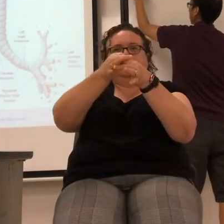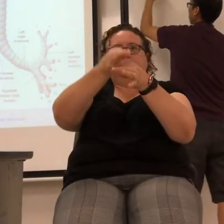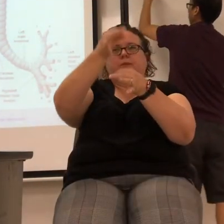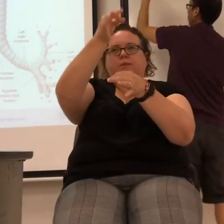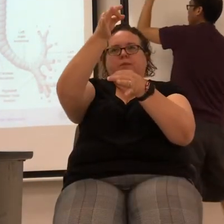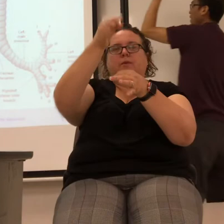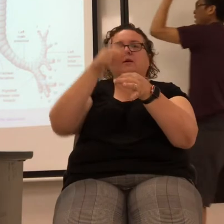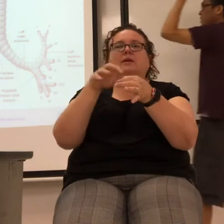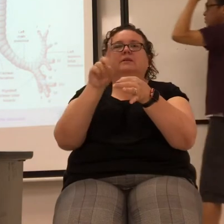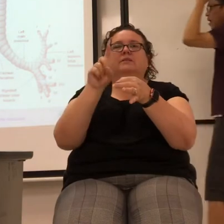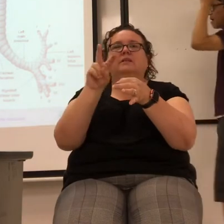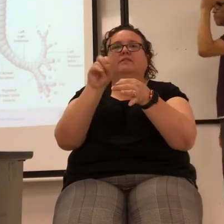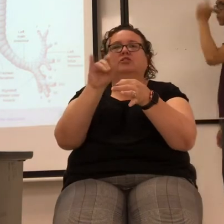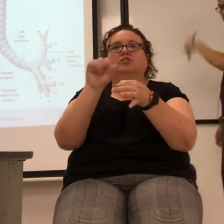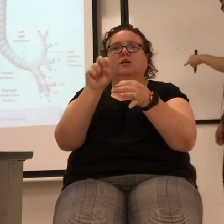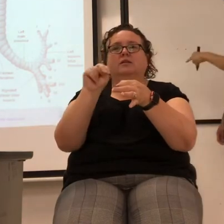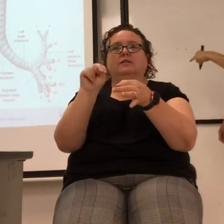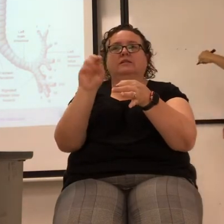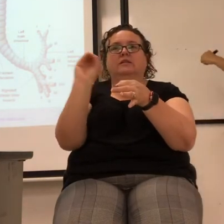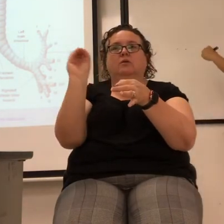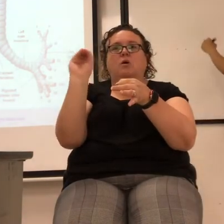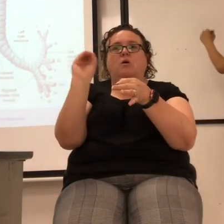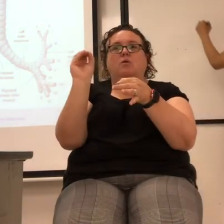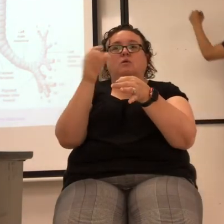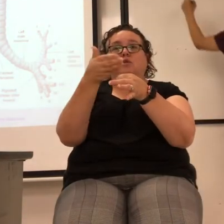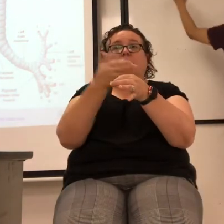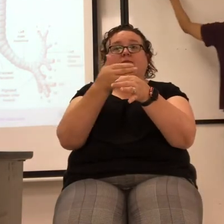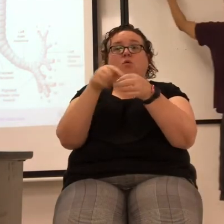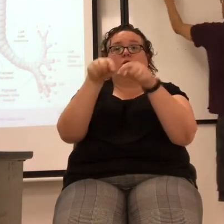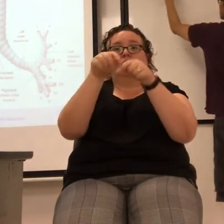Division zero. Before it divides, you have the trachea